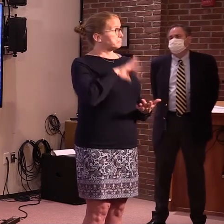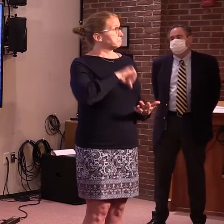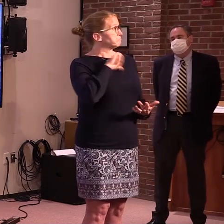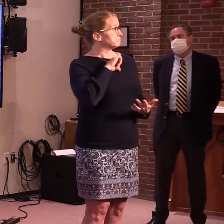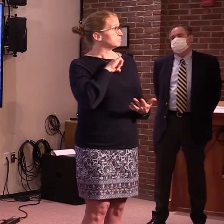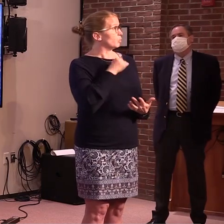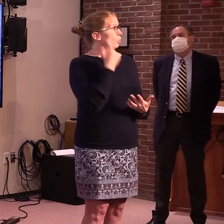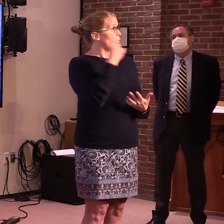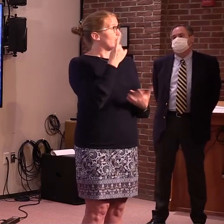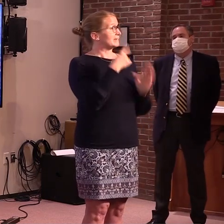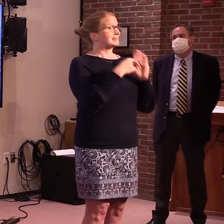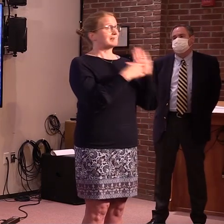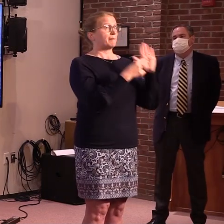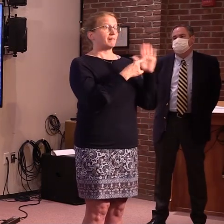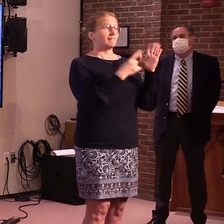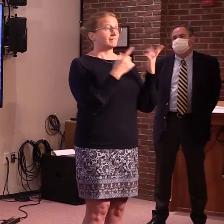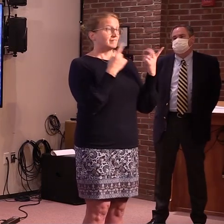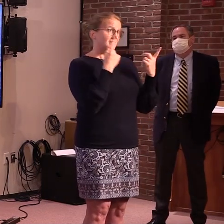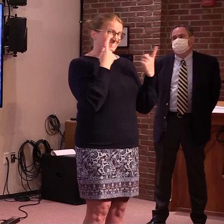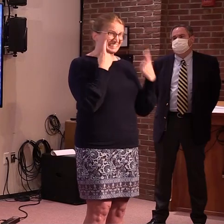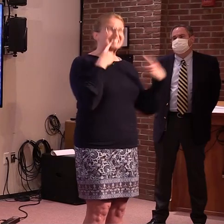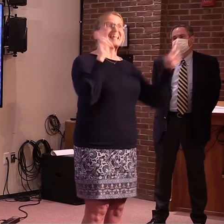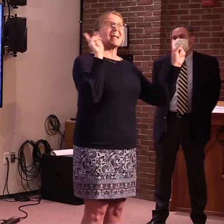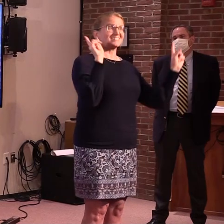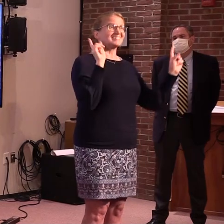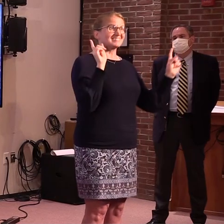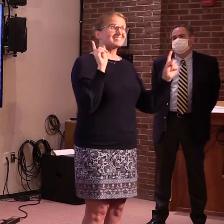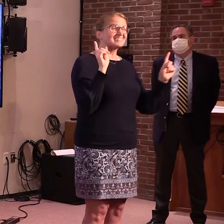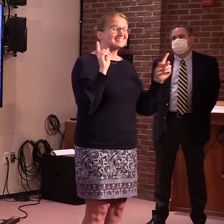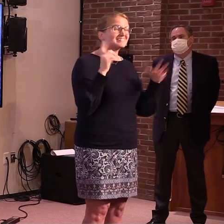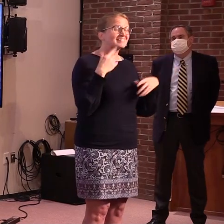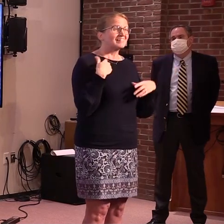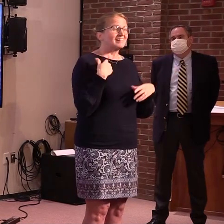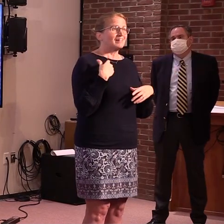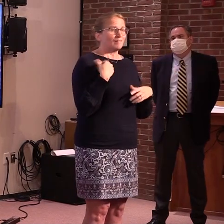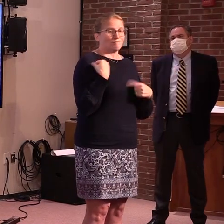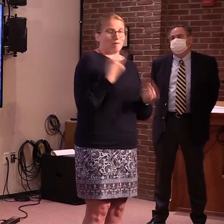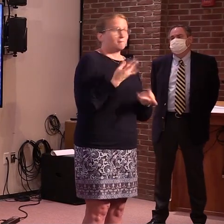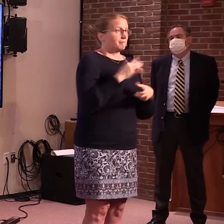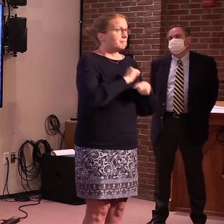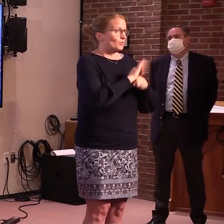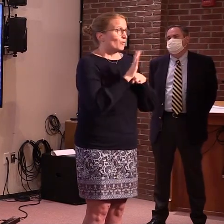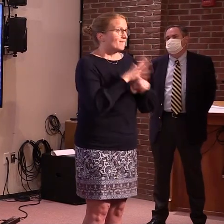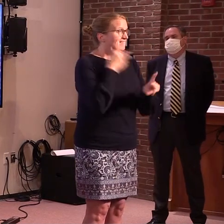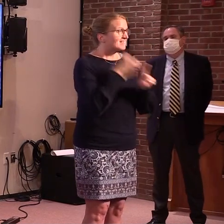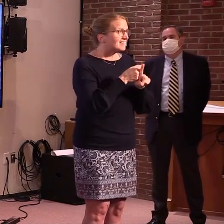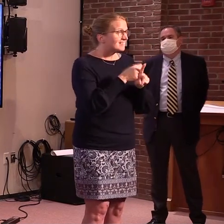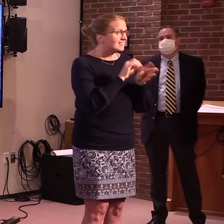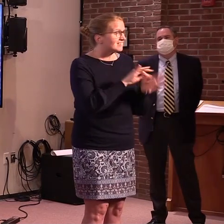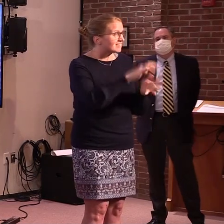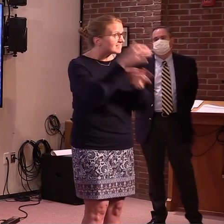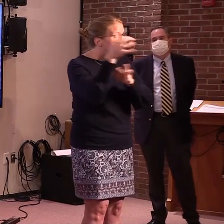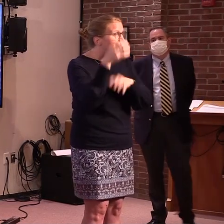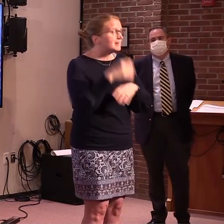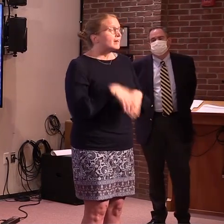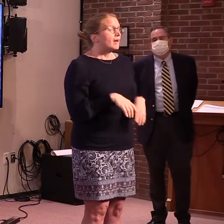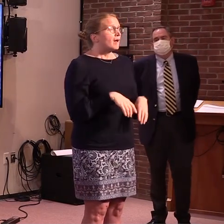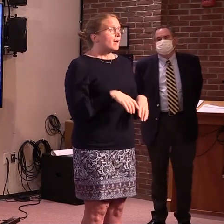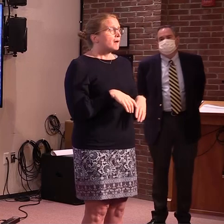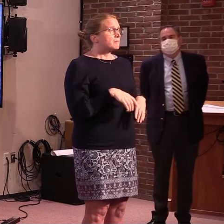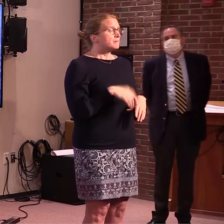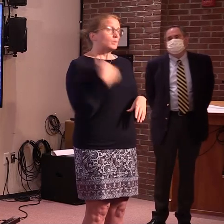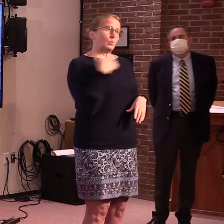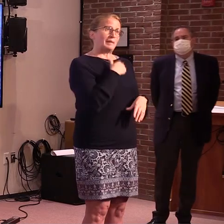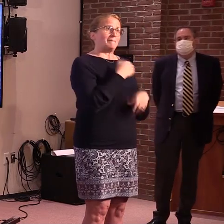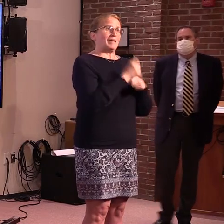as the pandemic is ongoing, is We've been very successful to make sure that the